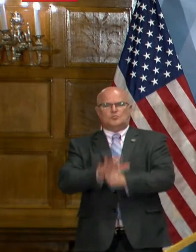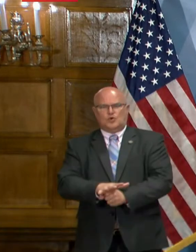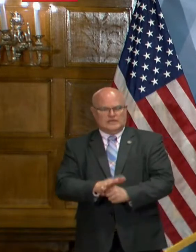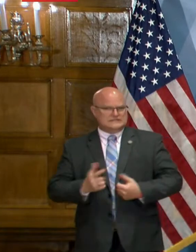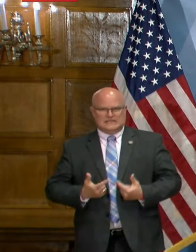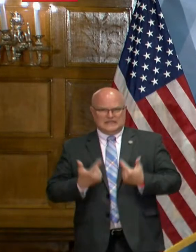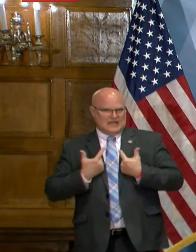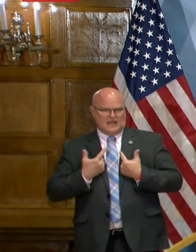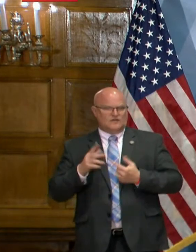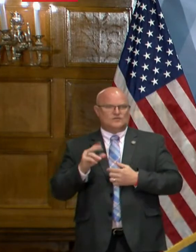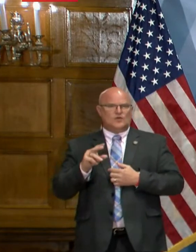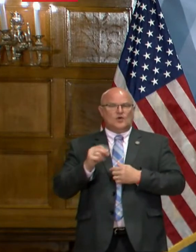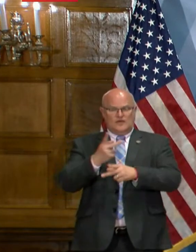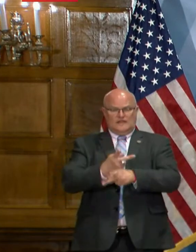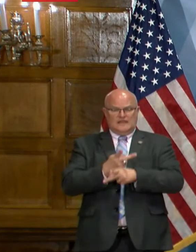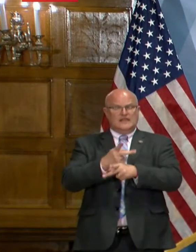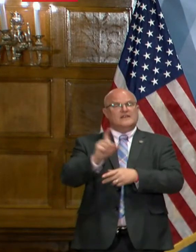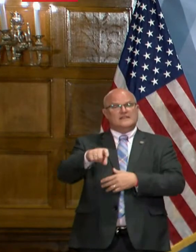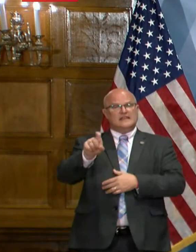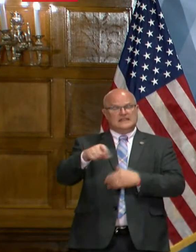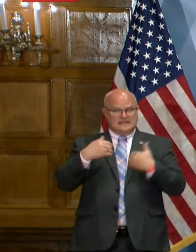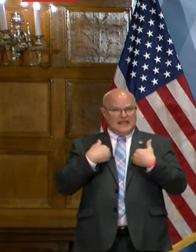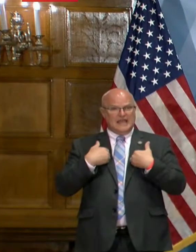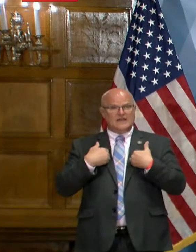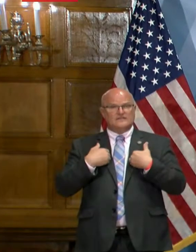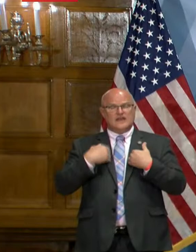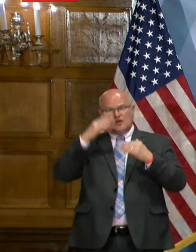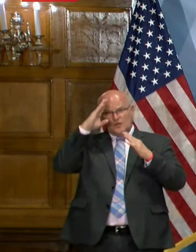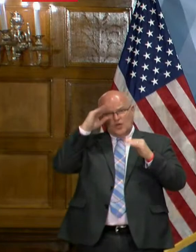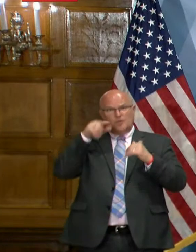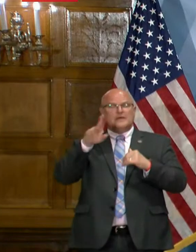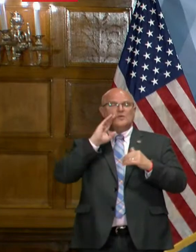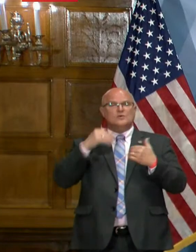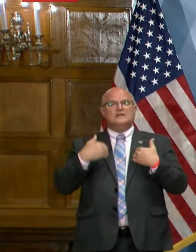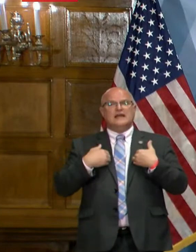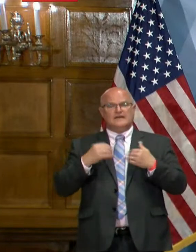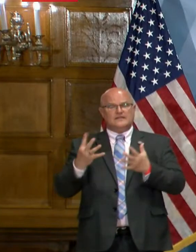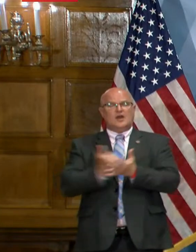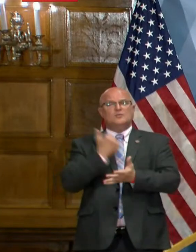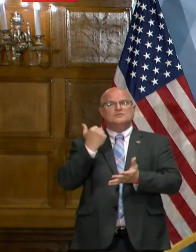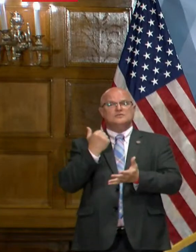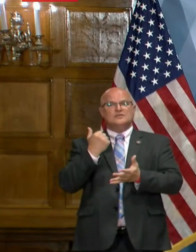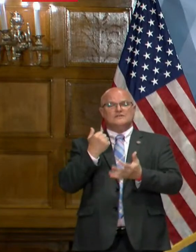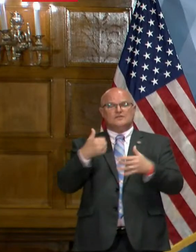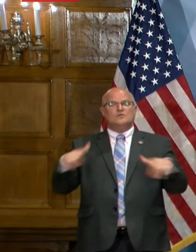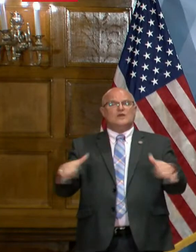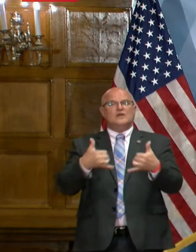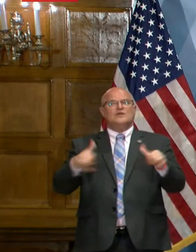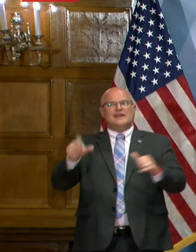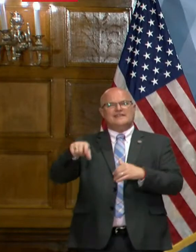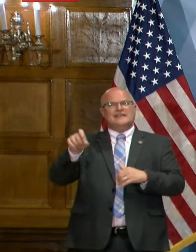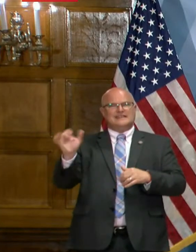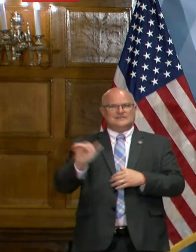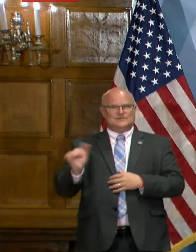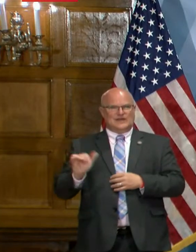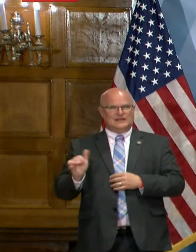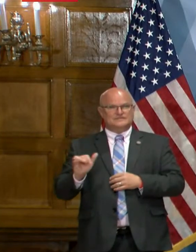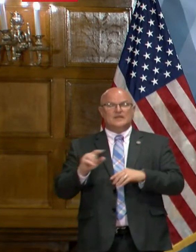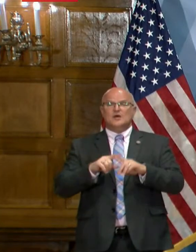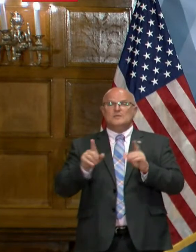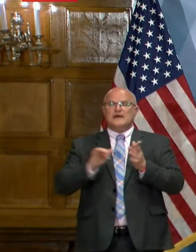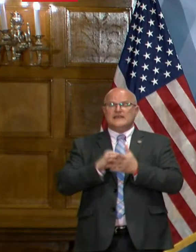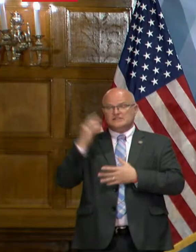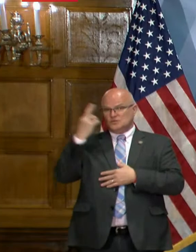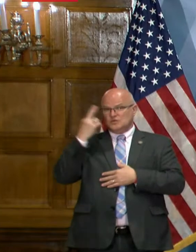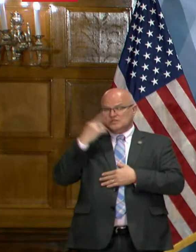going to have the care that they need, and we hope that they will have the opportunities for recreation that they need as well. But